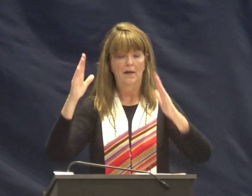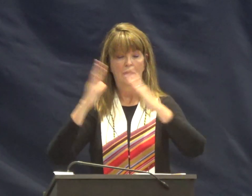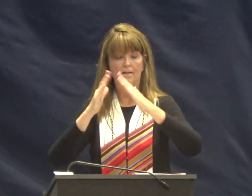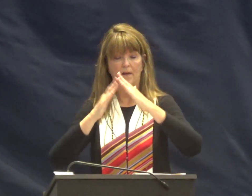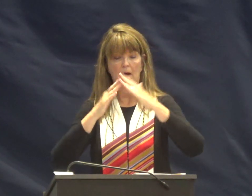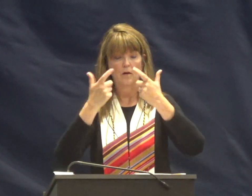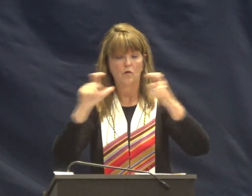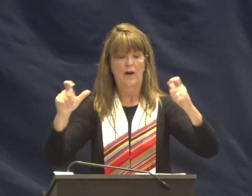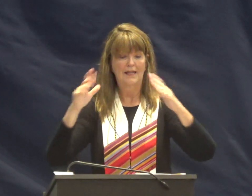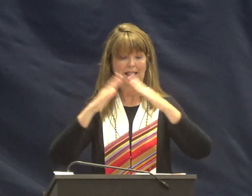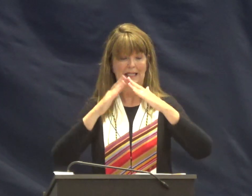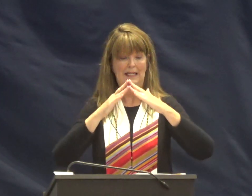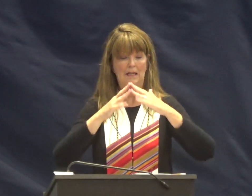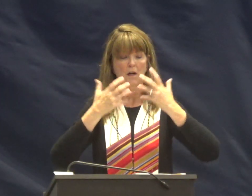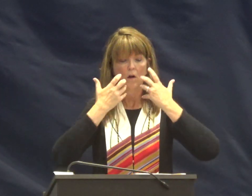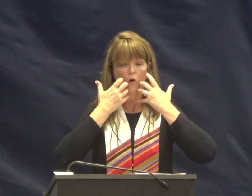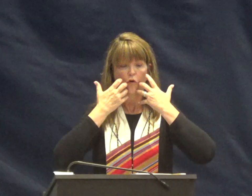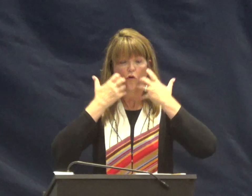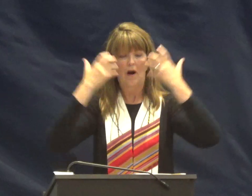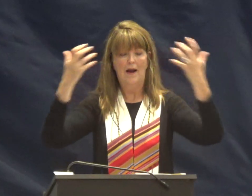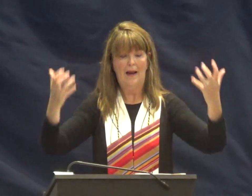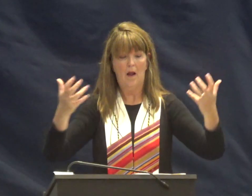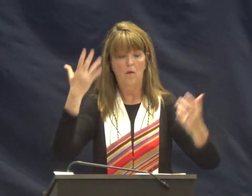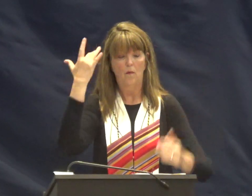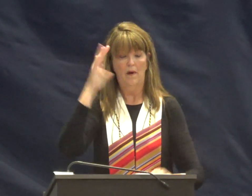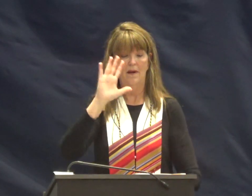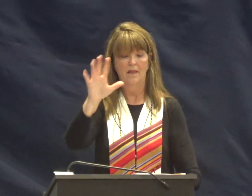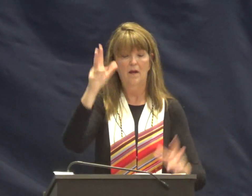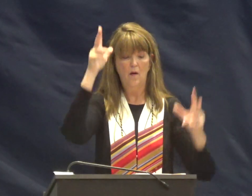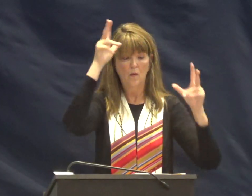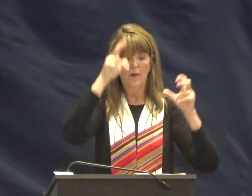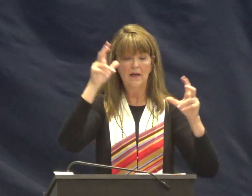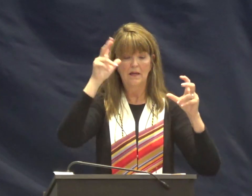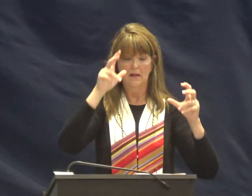told him to go and prophesy to the great city and cry out